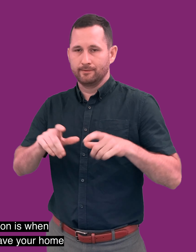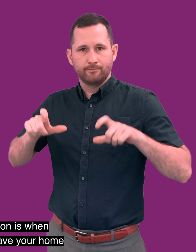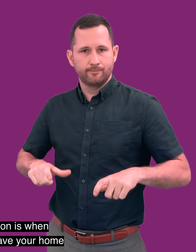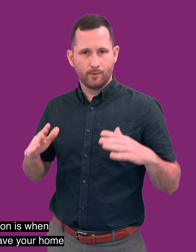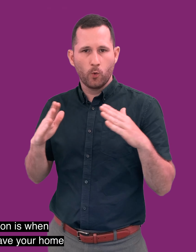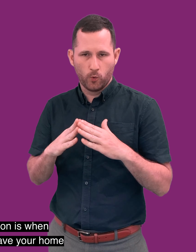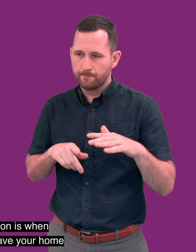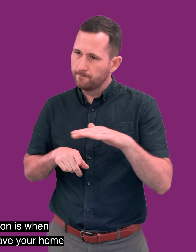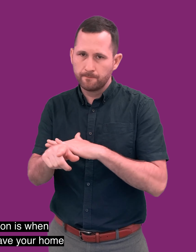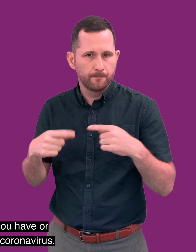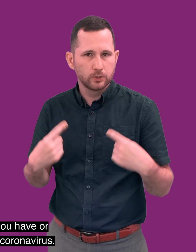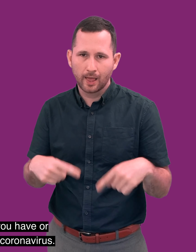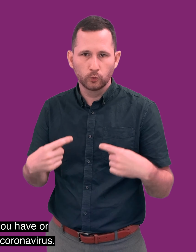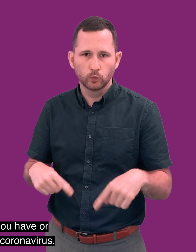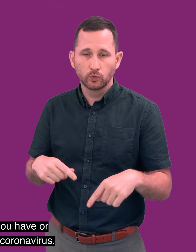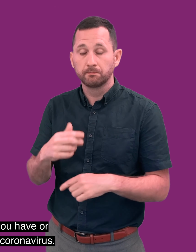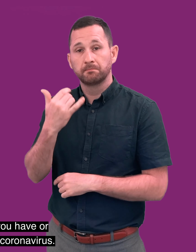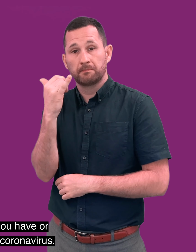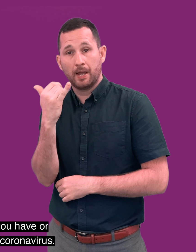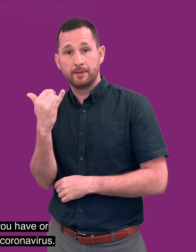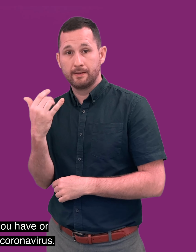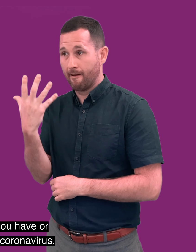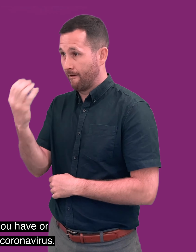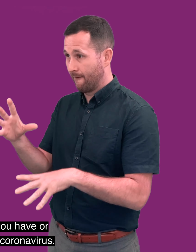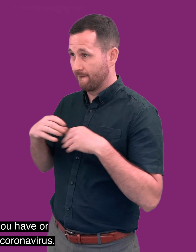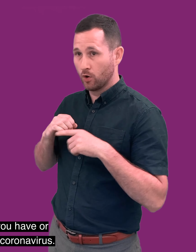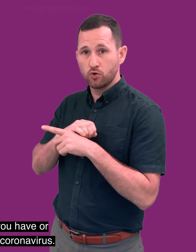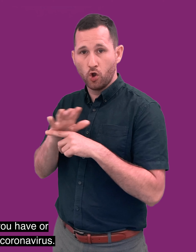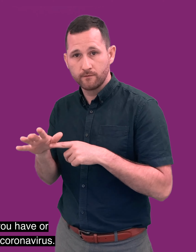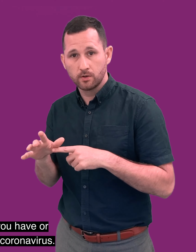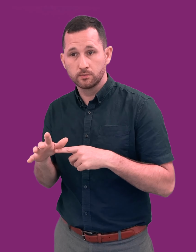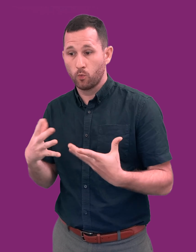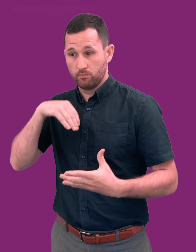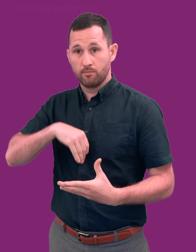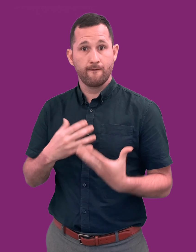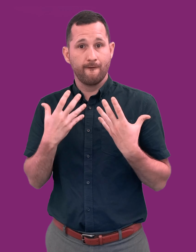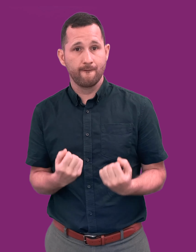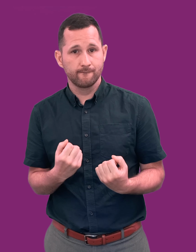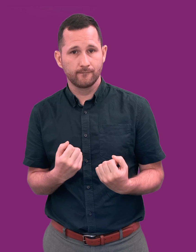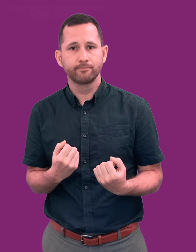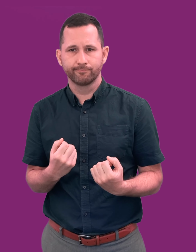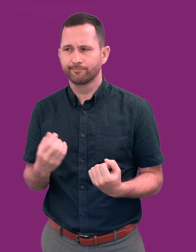Self-isolation is when you do not leave your home because you have or might have coronavirus.